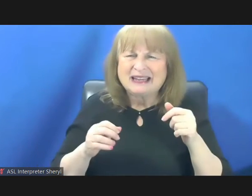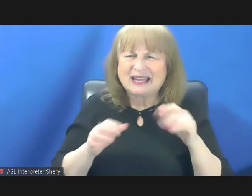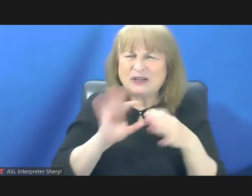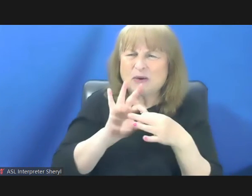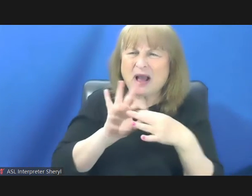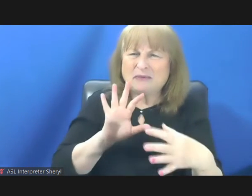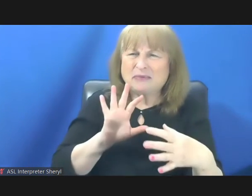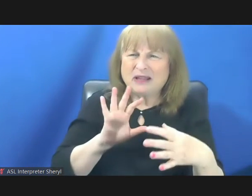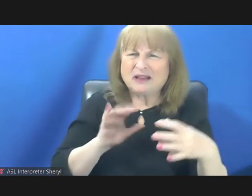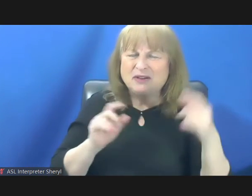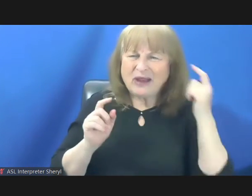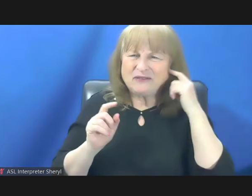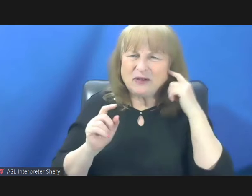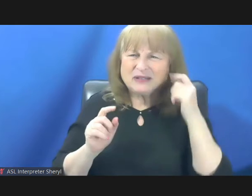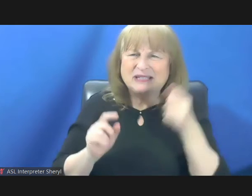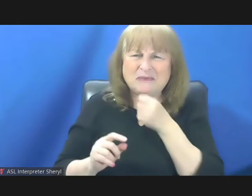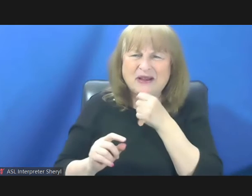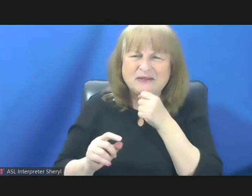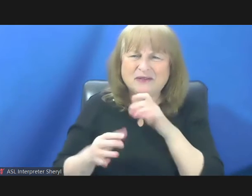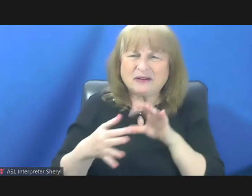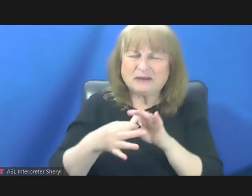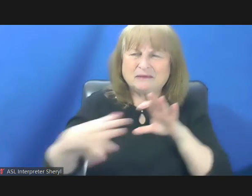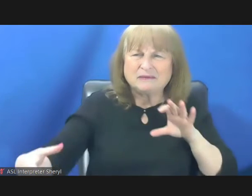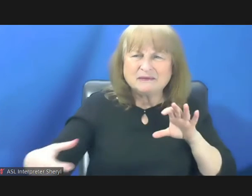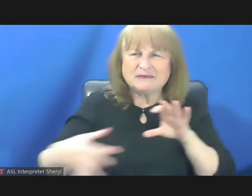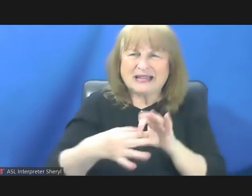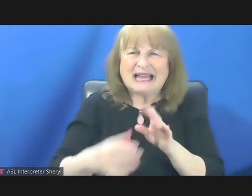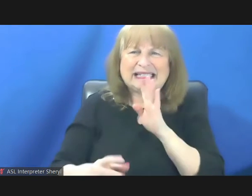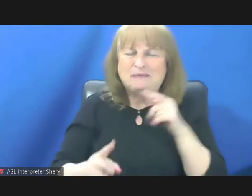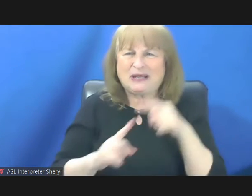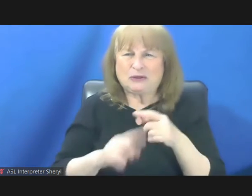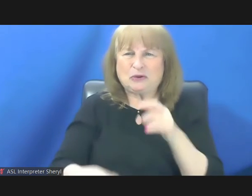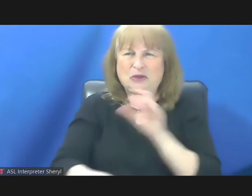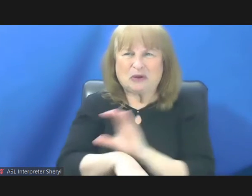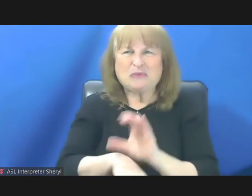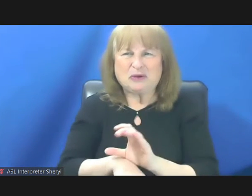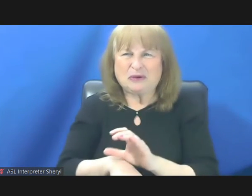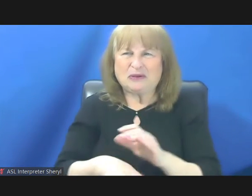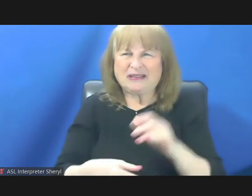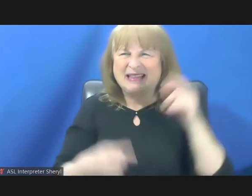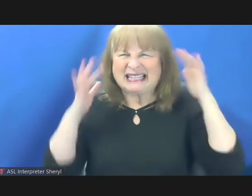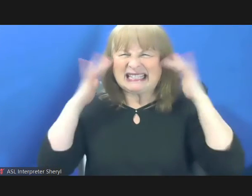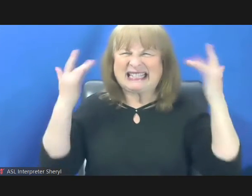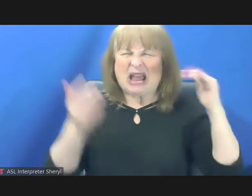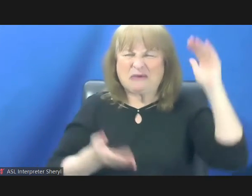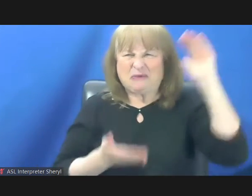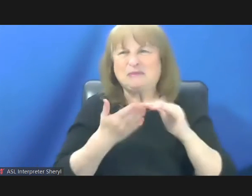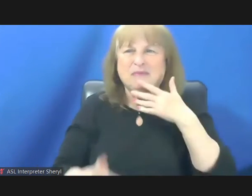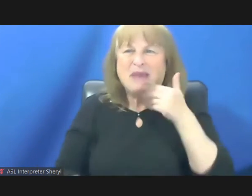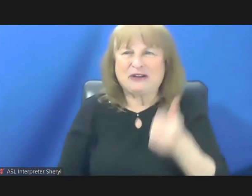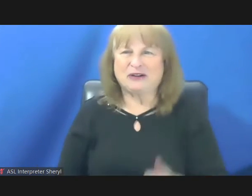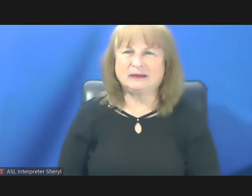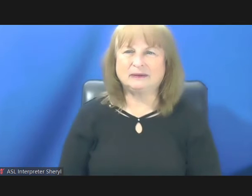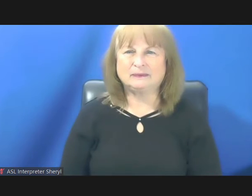your headphones and microphone and speak directly to the computer, we think it would be better.